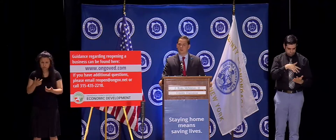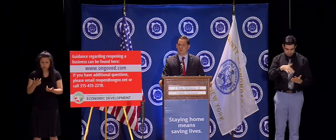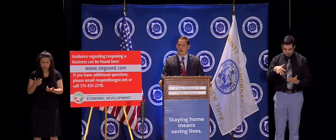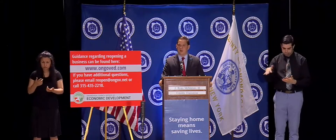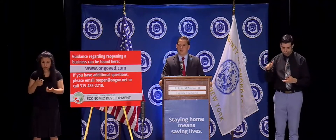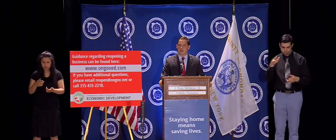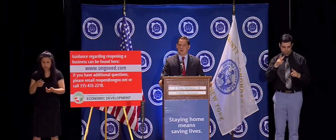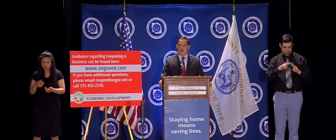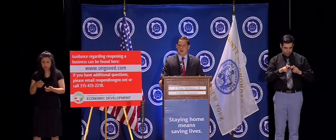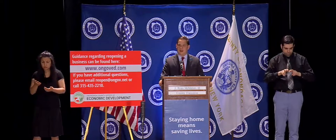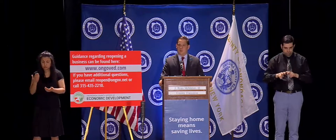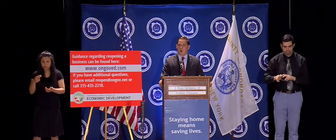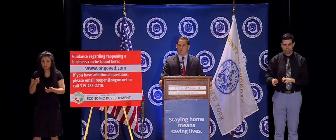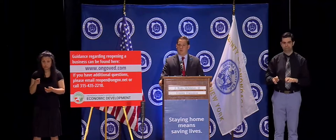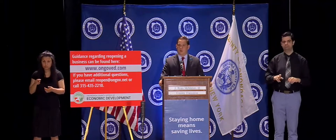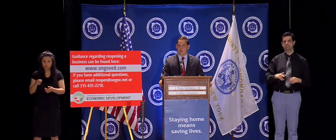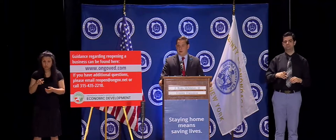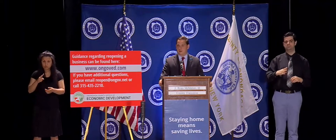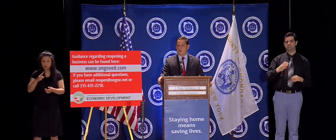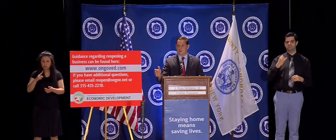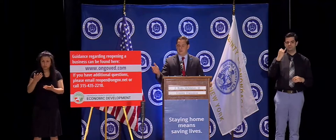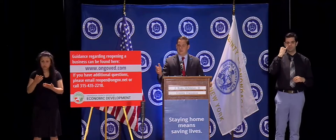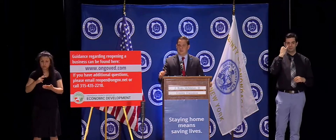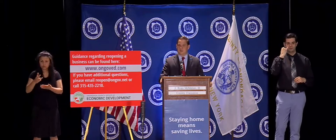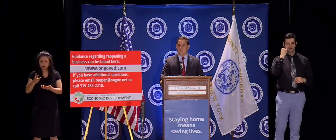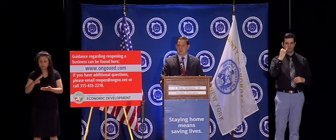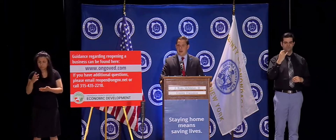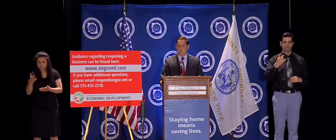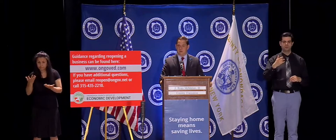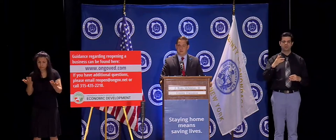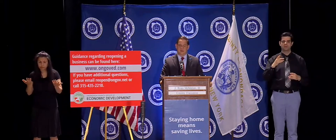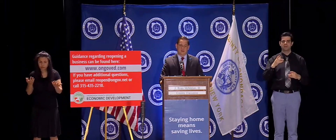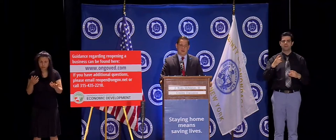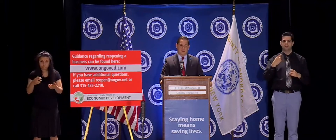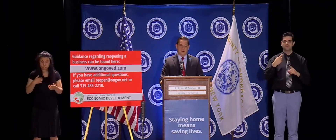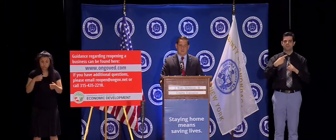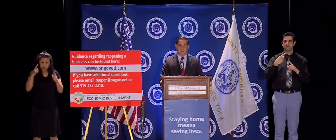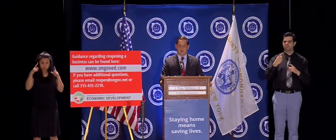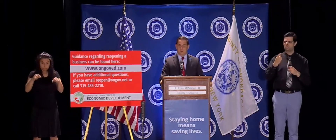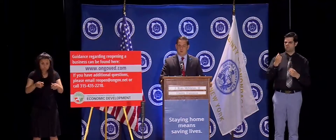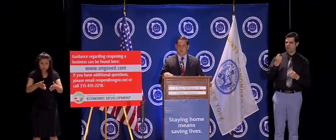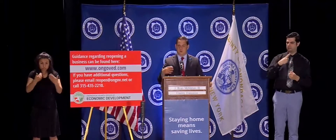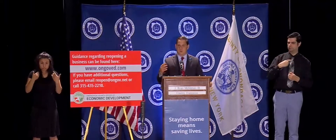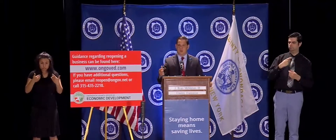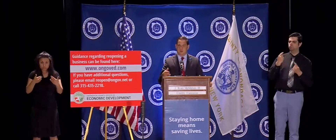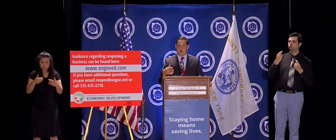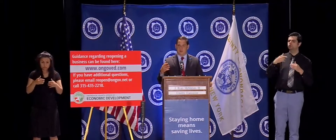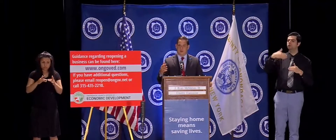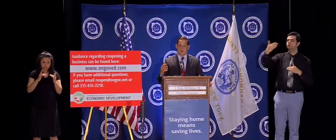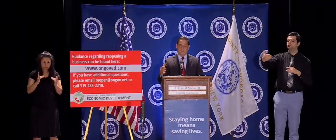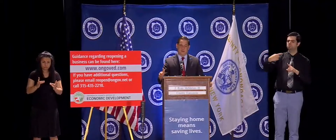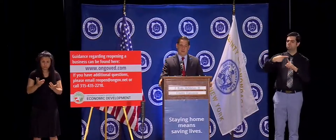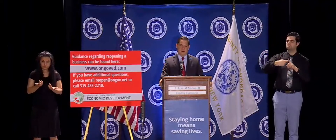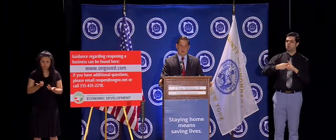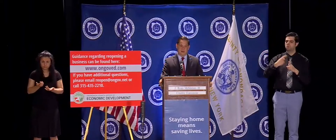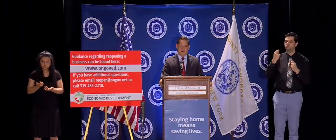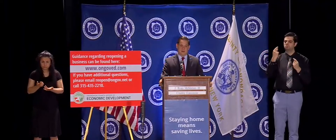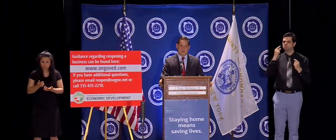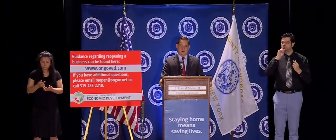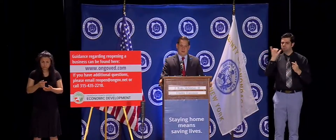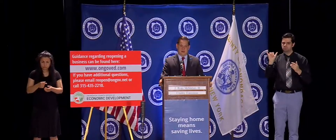2 months from now, I'm hopeful that these things can happen because we learned so much about this.